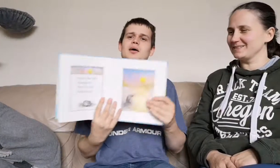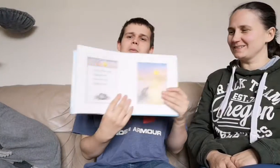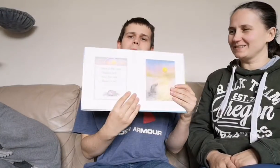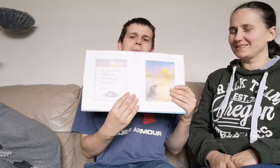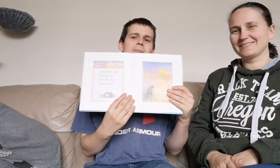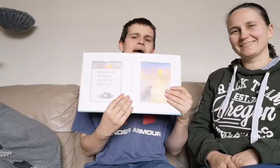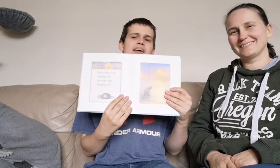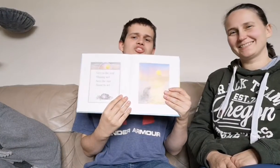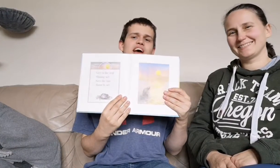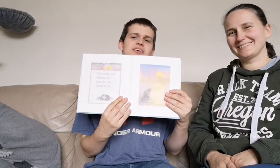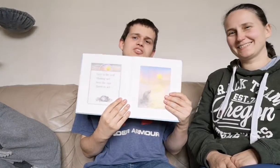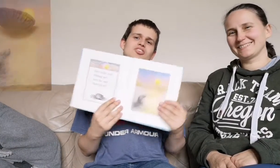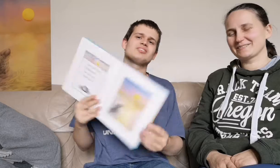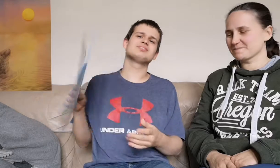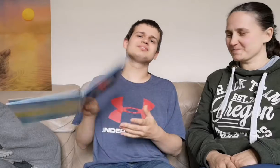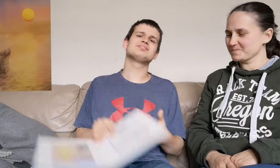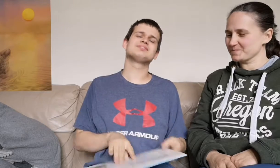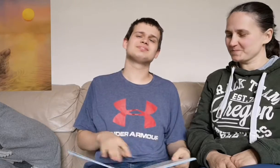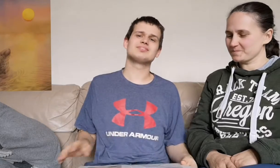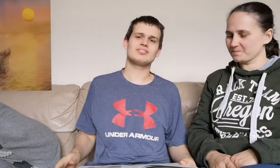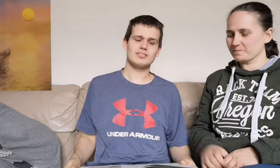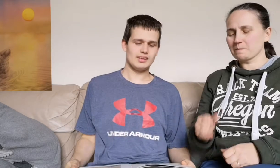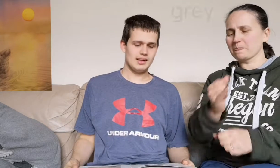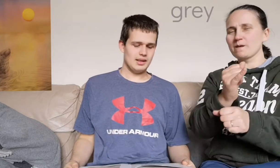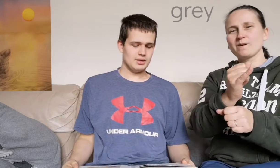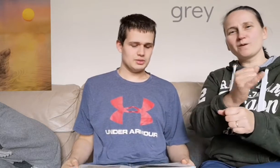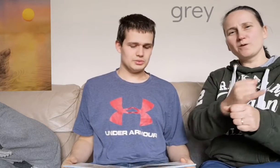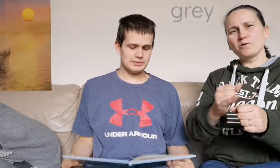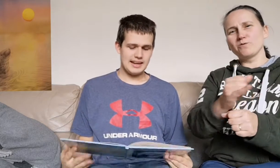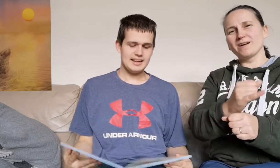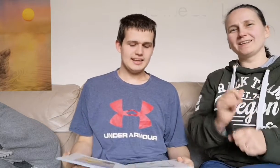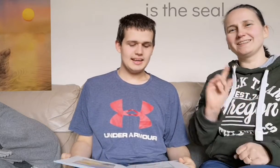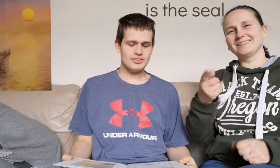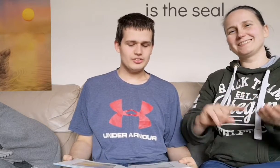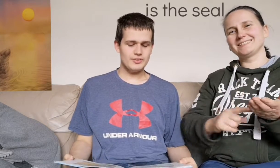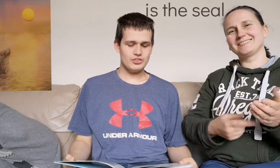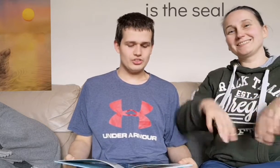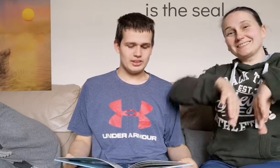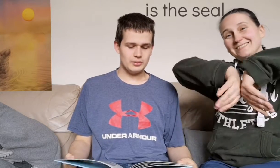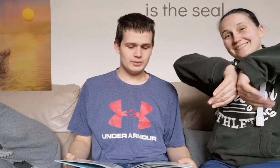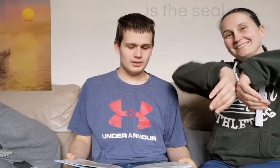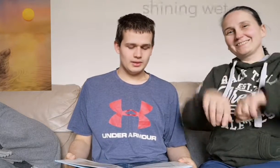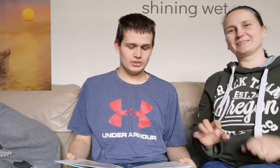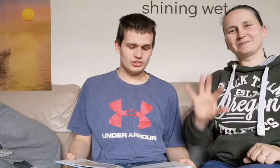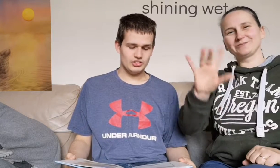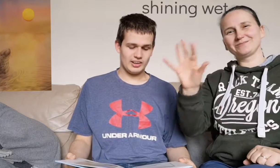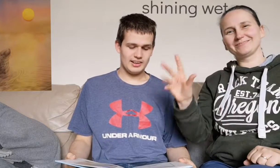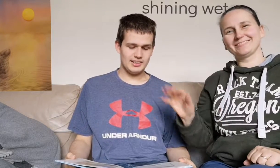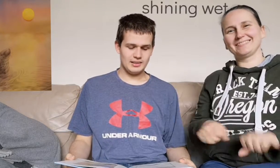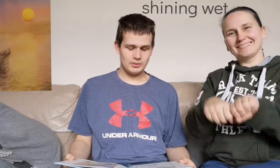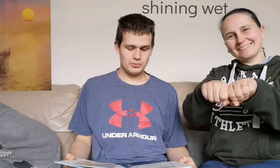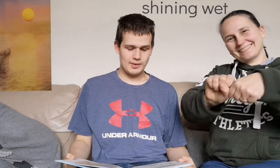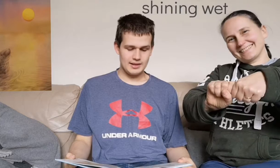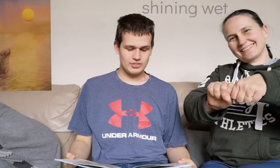Page eight. Gray is the seal. Shining wet.